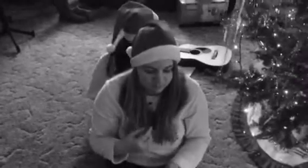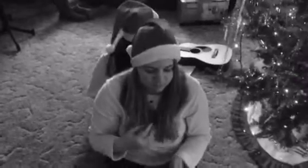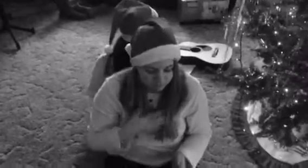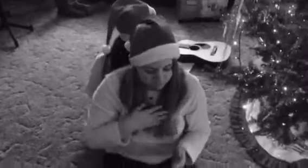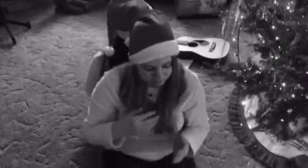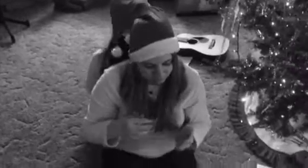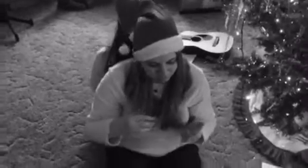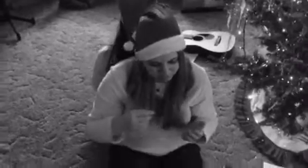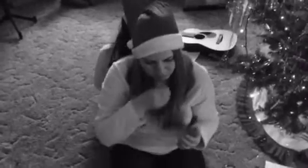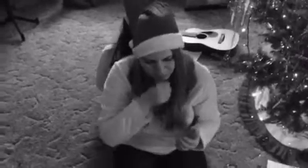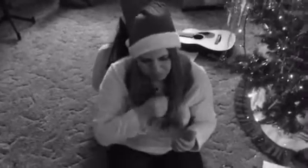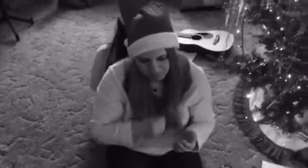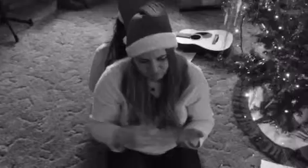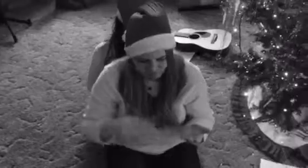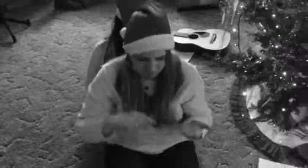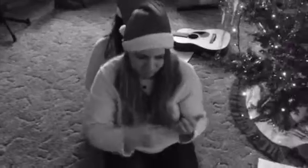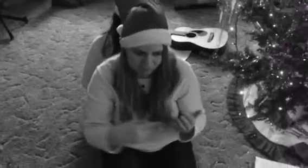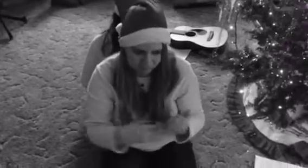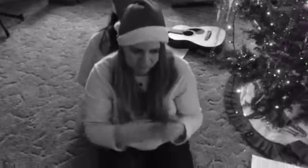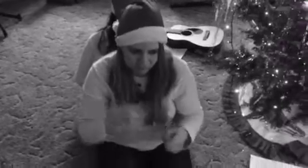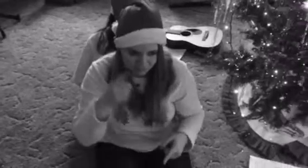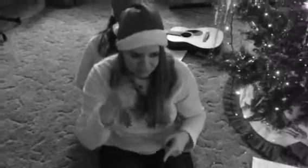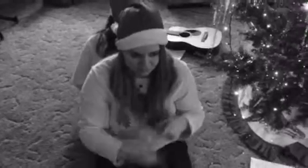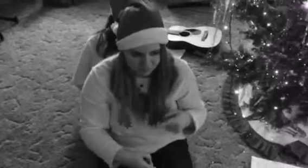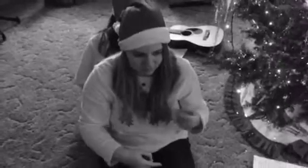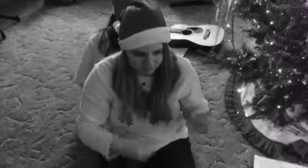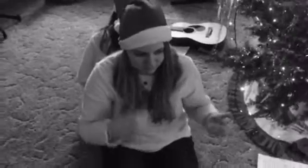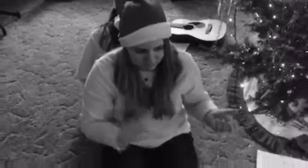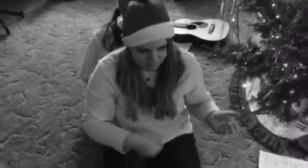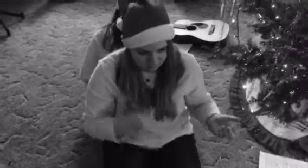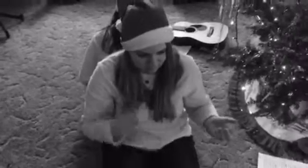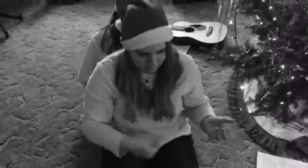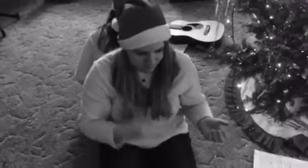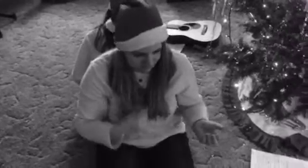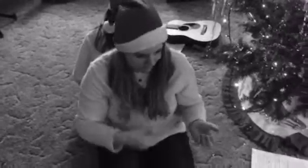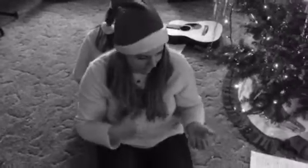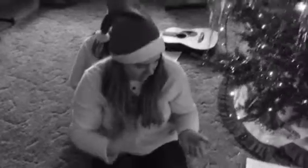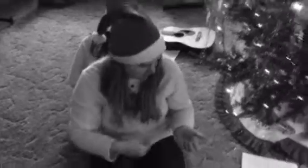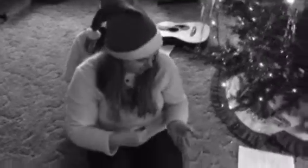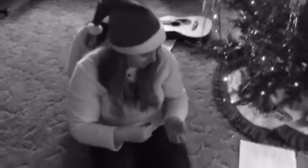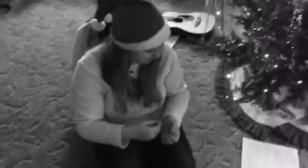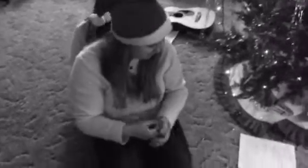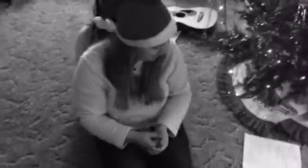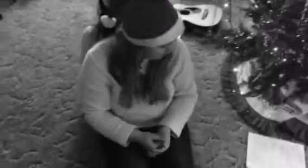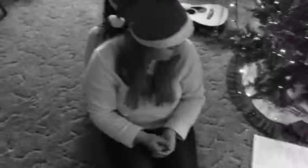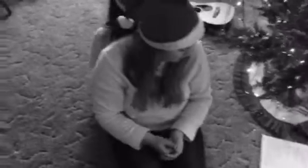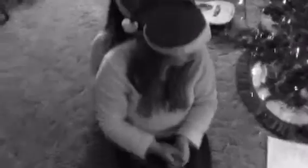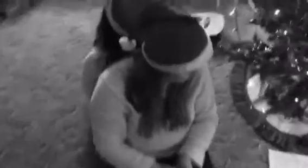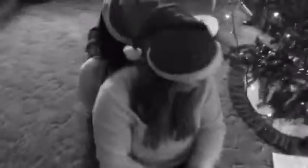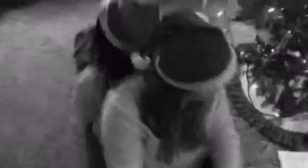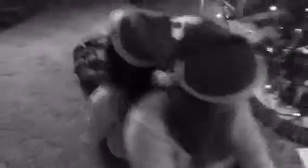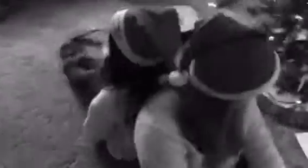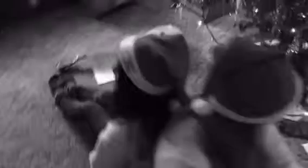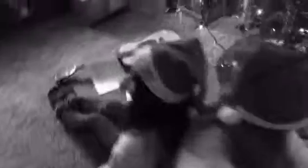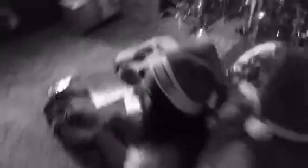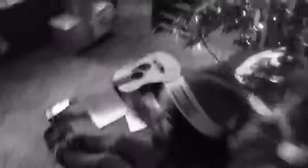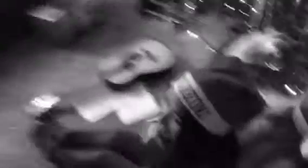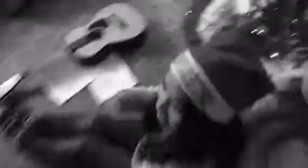When my hands don't play the strings the same way Mmm, I know you